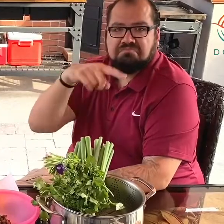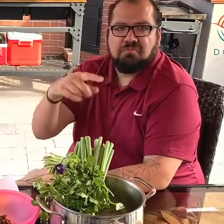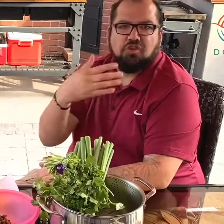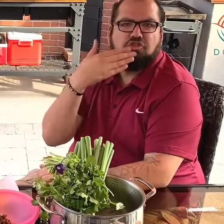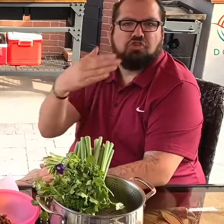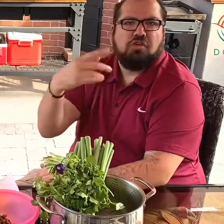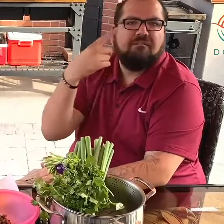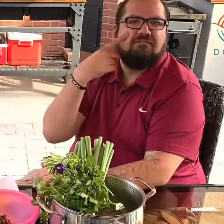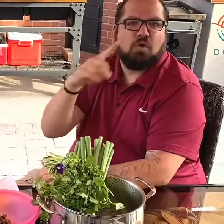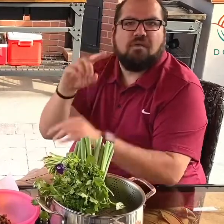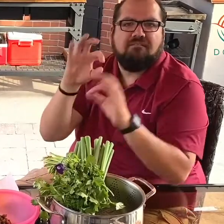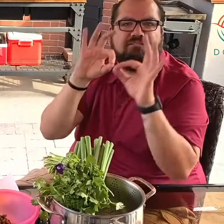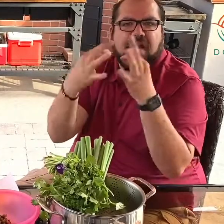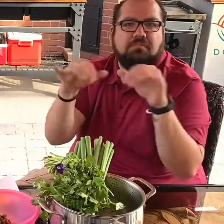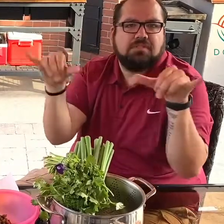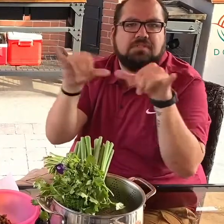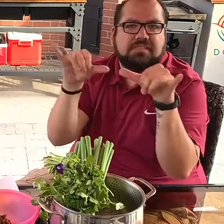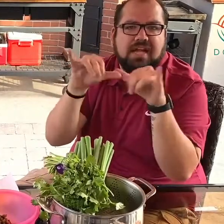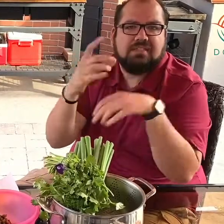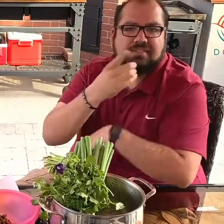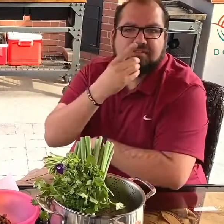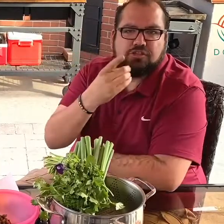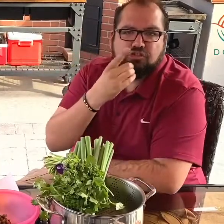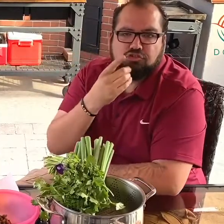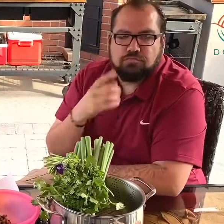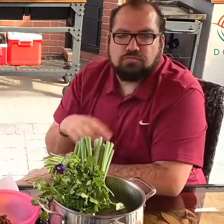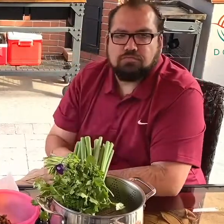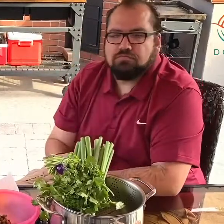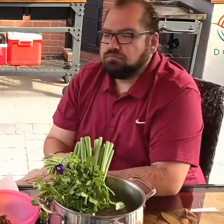So this is good for about a family-sized dinner.